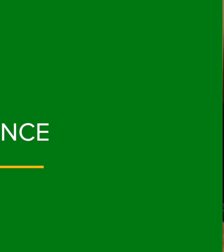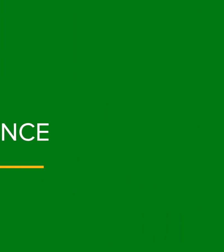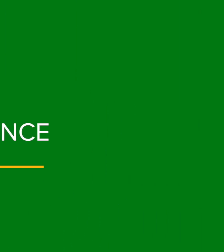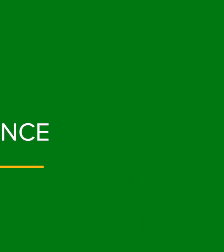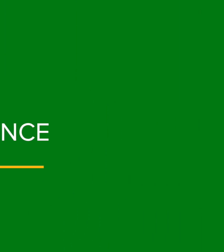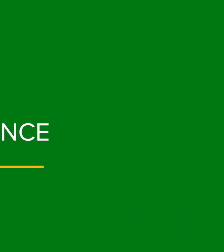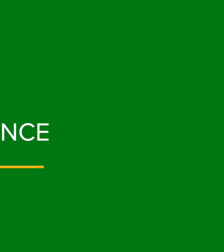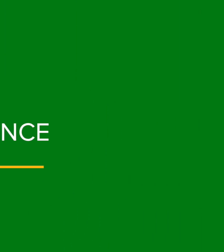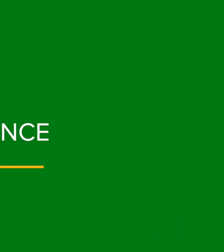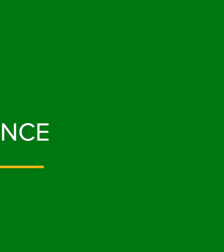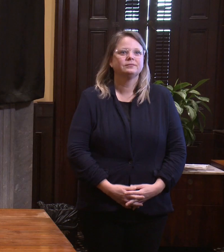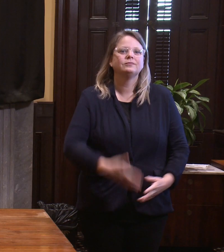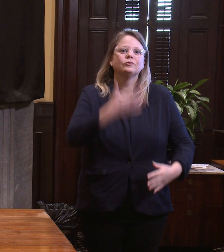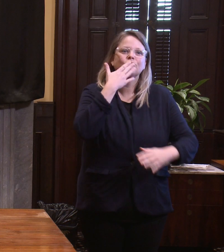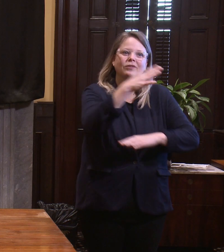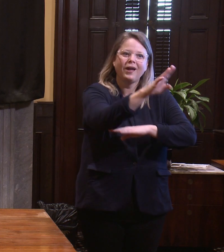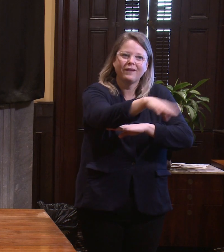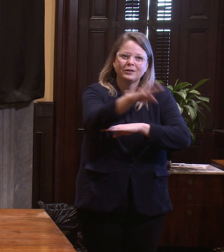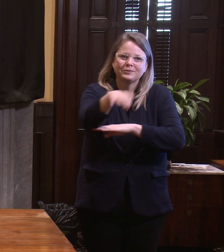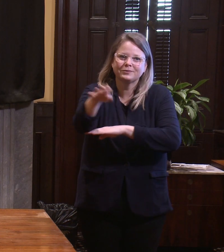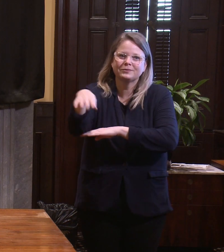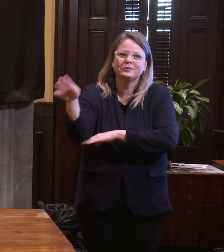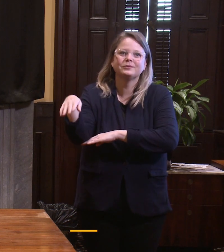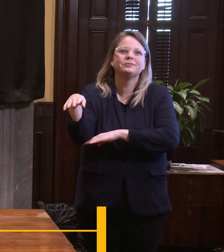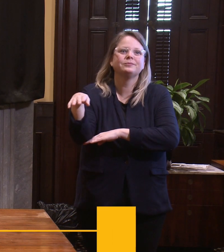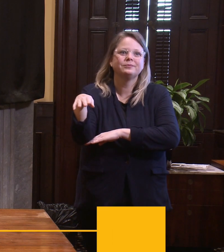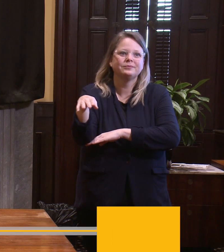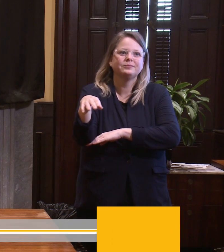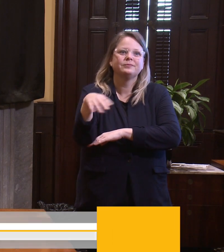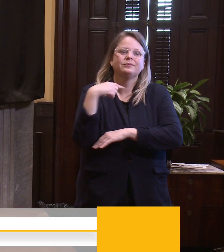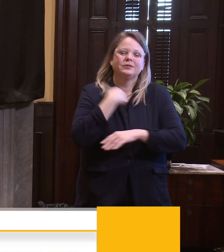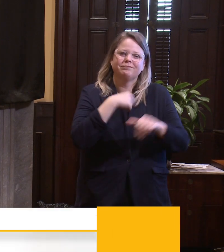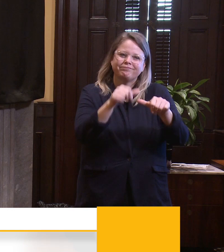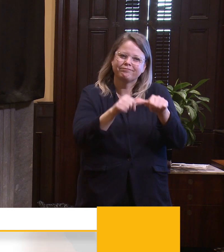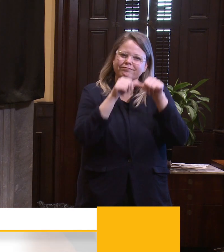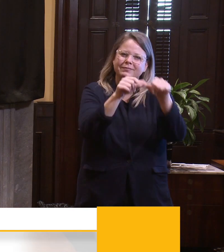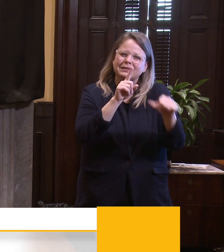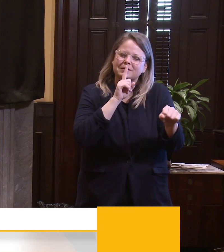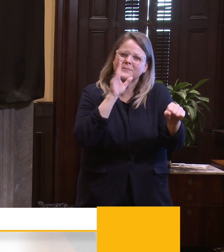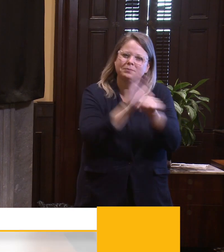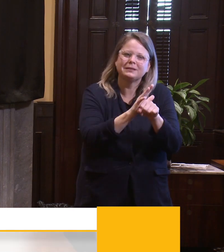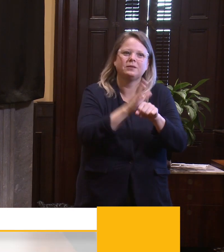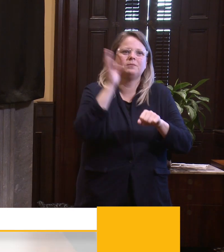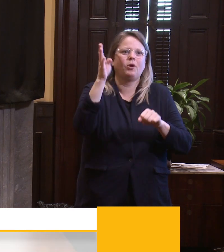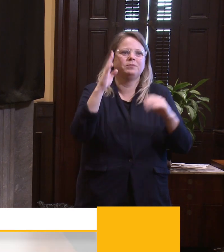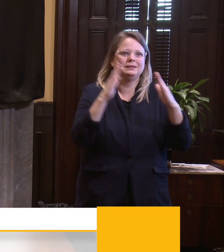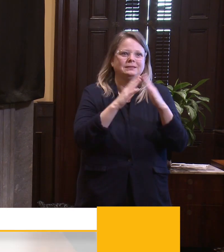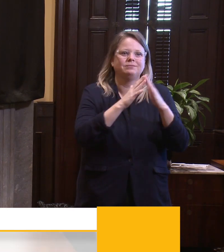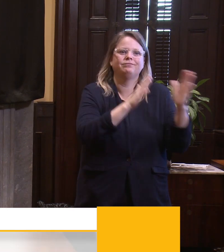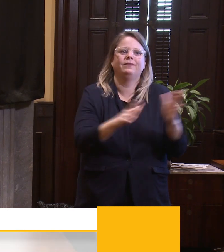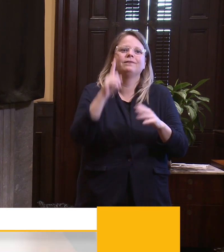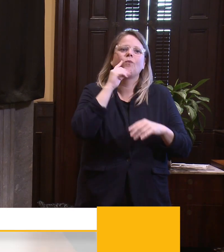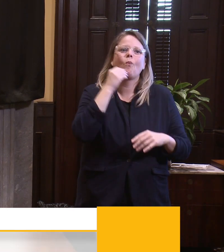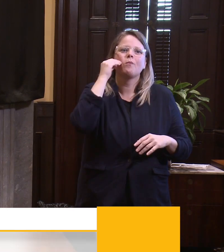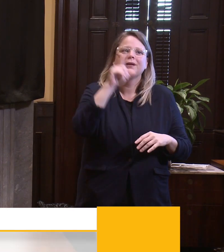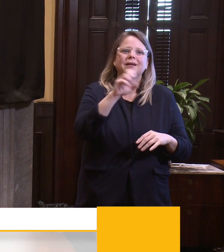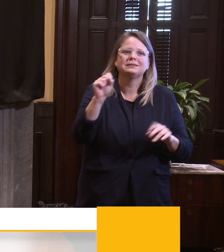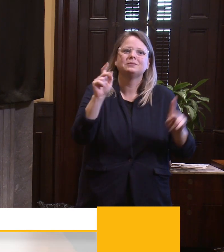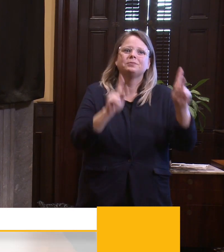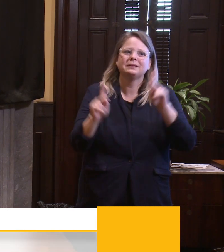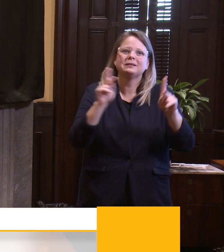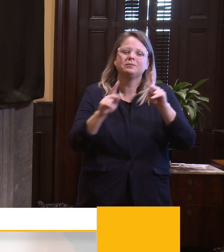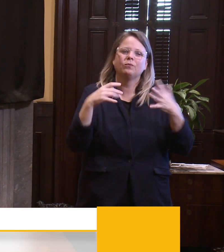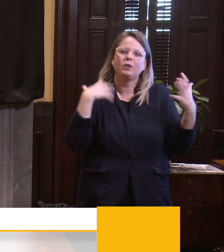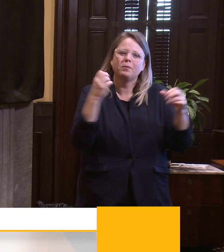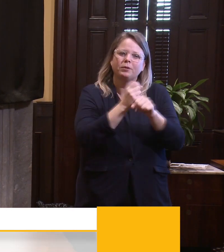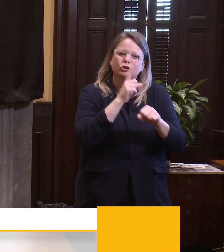Good afternoon. While we remain committed to Baltimore City Action Plan on Homelessness and its vision that all our citizens deserve a